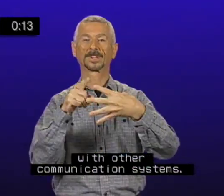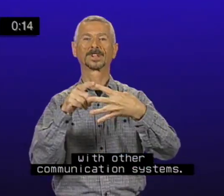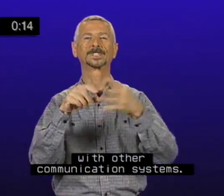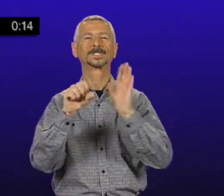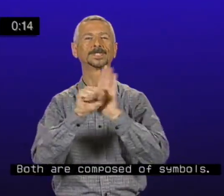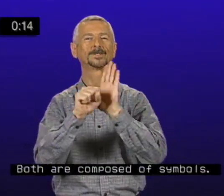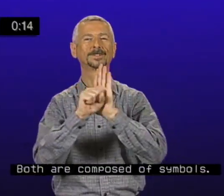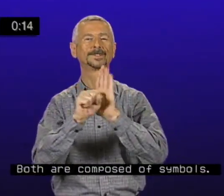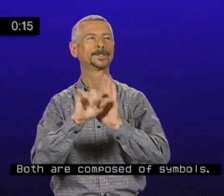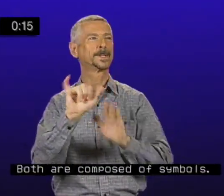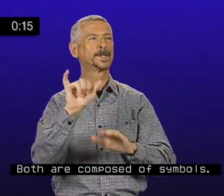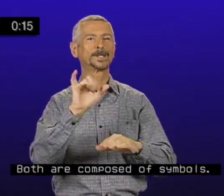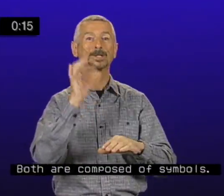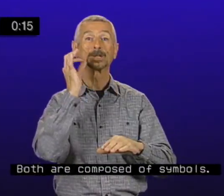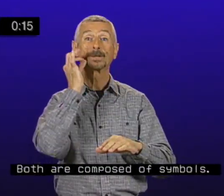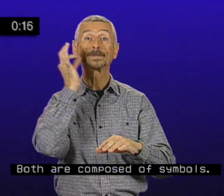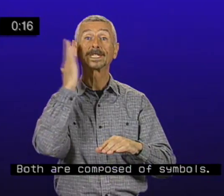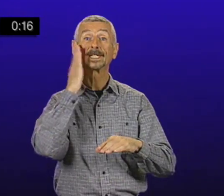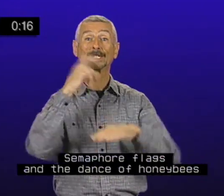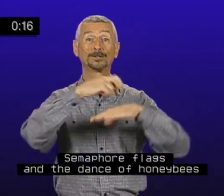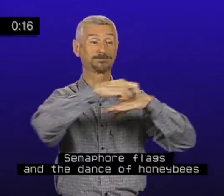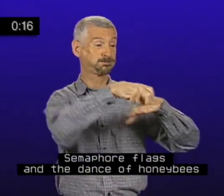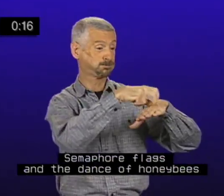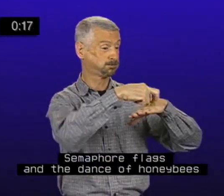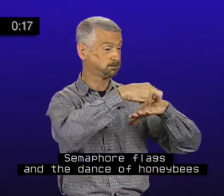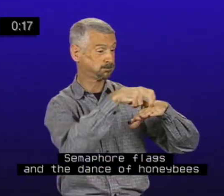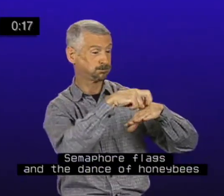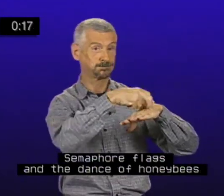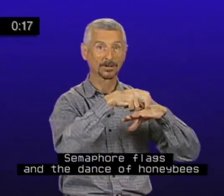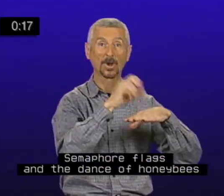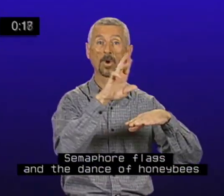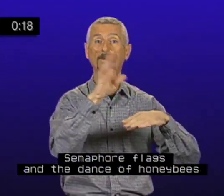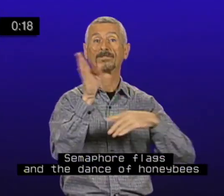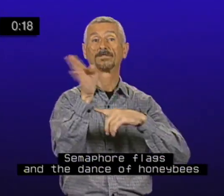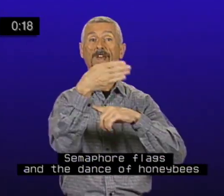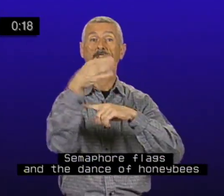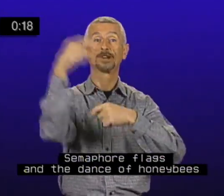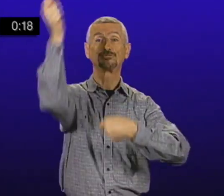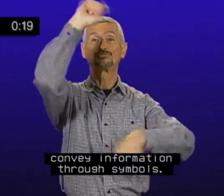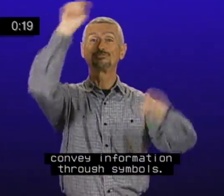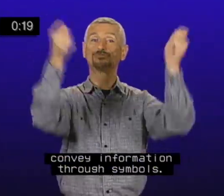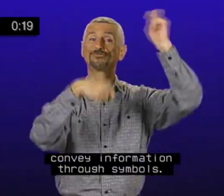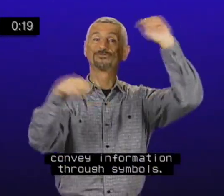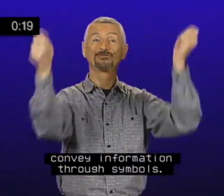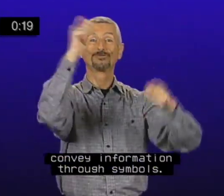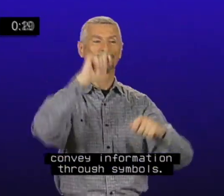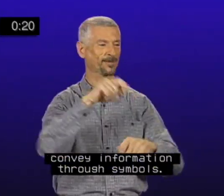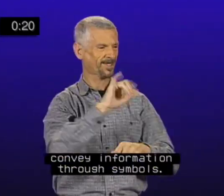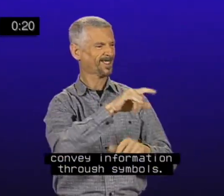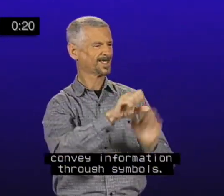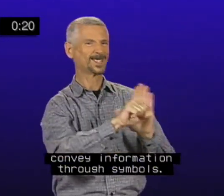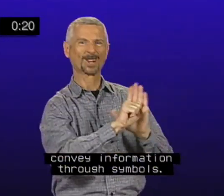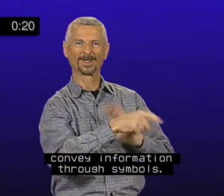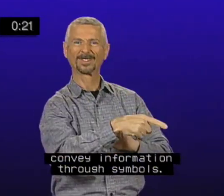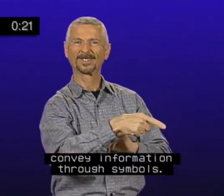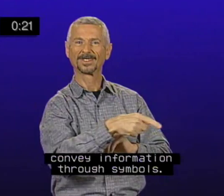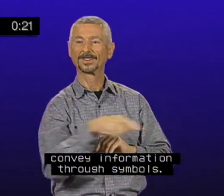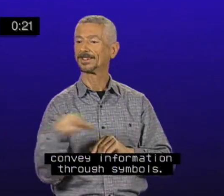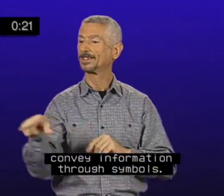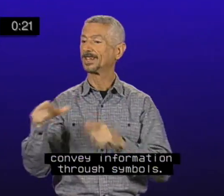Both are composed of symbols. Semaphore flags and the dance of honeybees convey information through symbols.